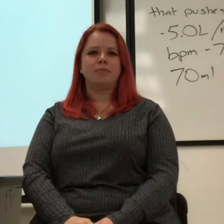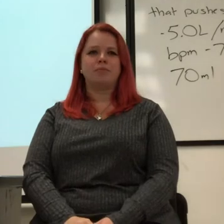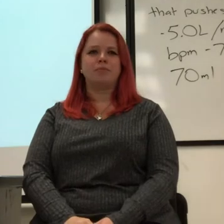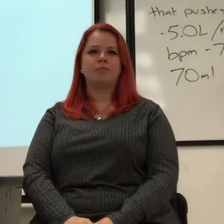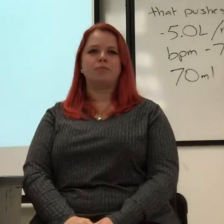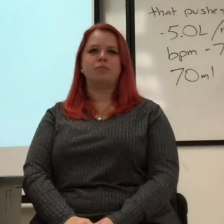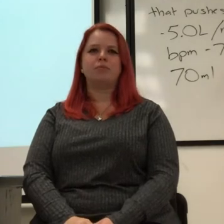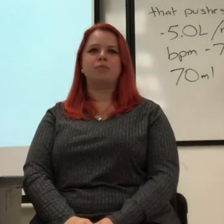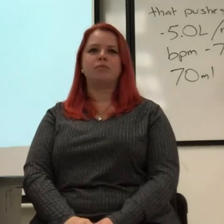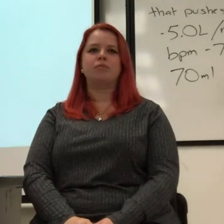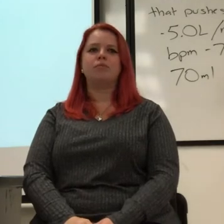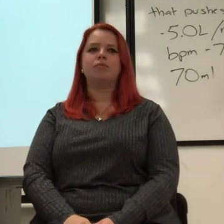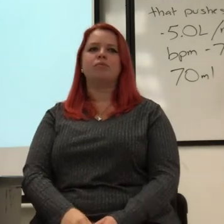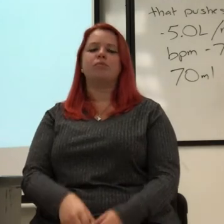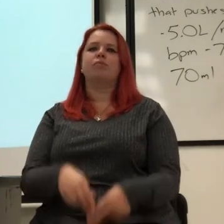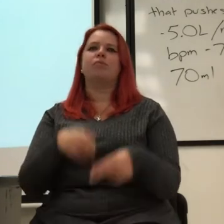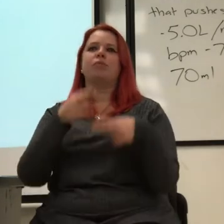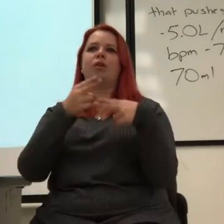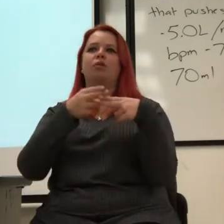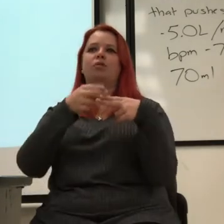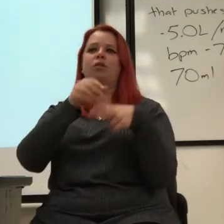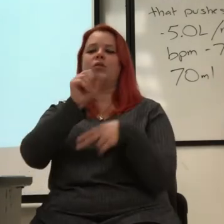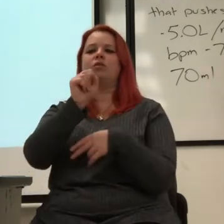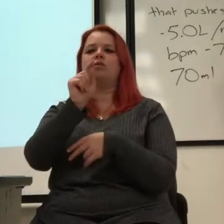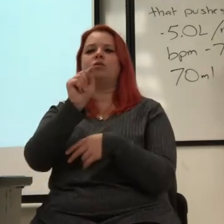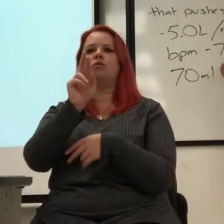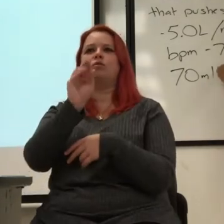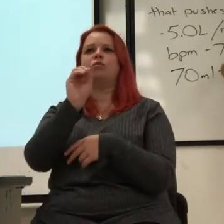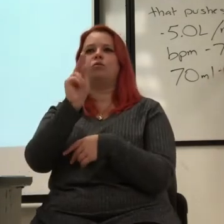So we call that the stroke volume.